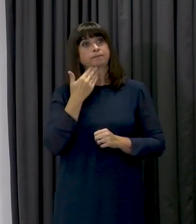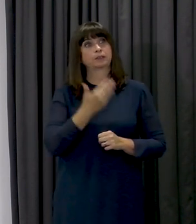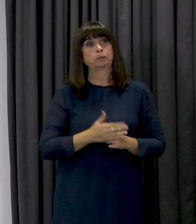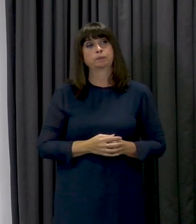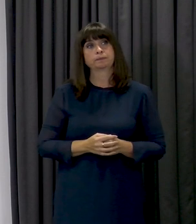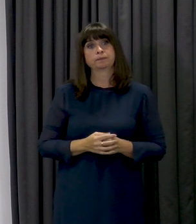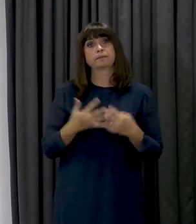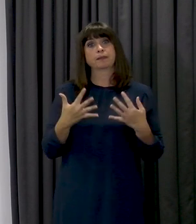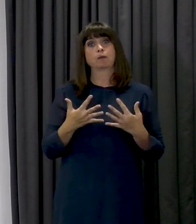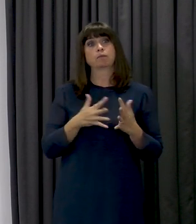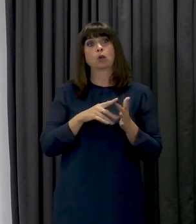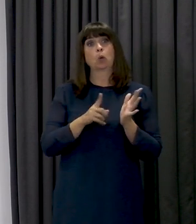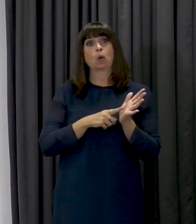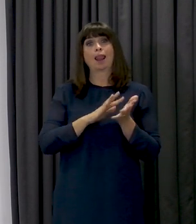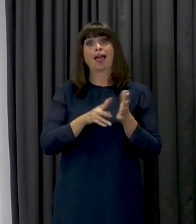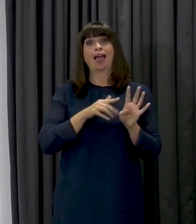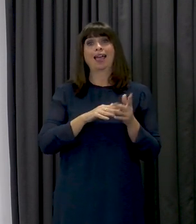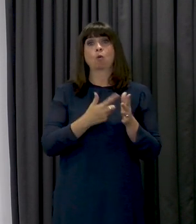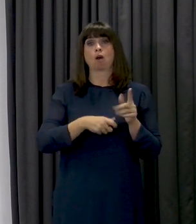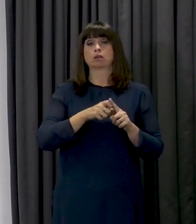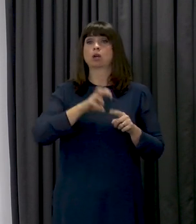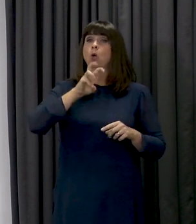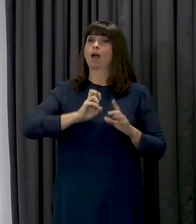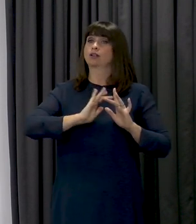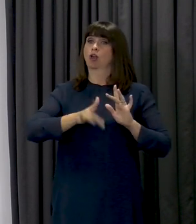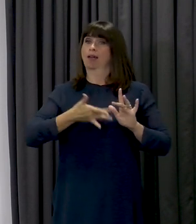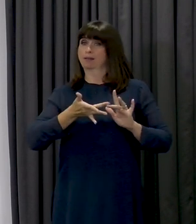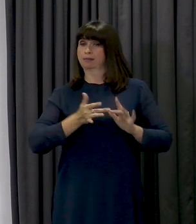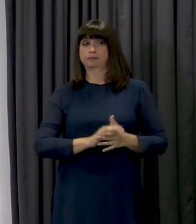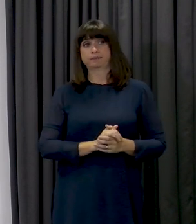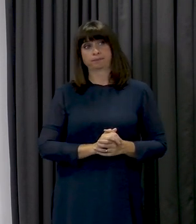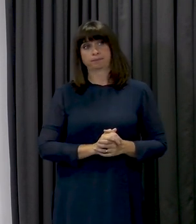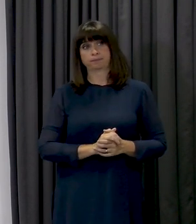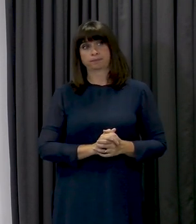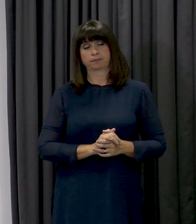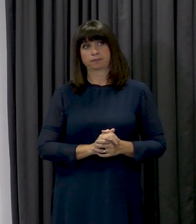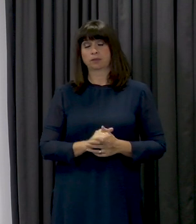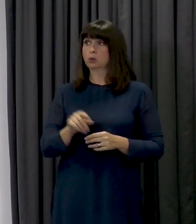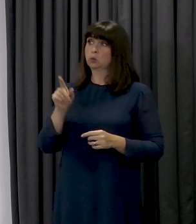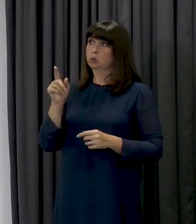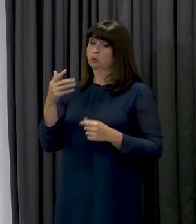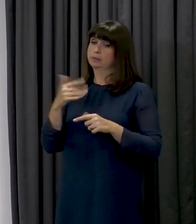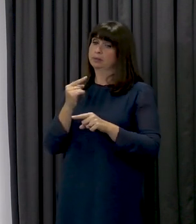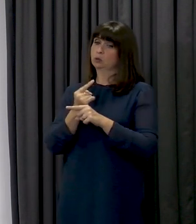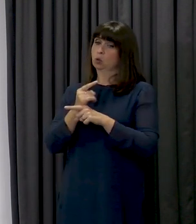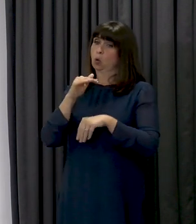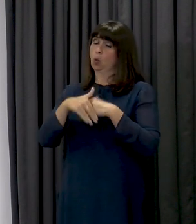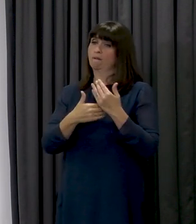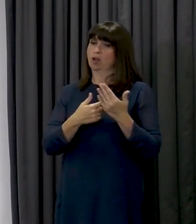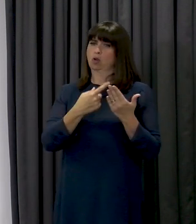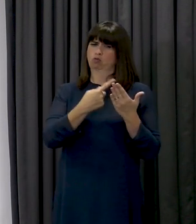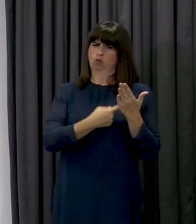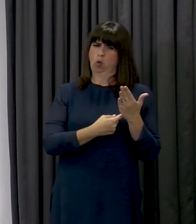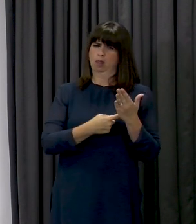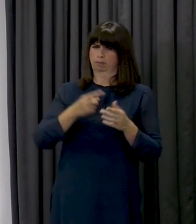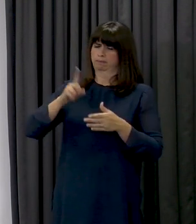Over to Will Haywood at Wales Online. Thank you, First Minister. You have talked about strengthening enforcement rules. You only have to travel